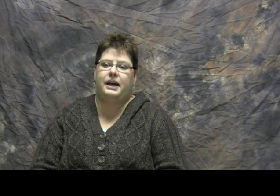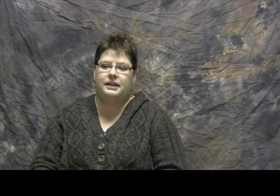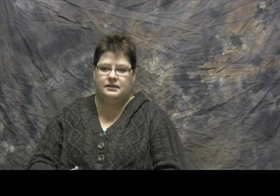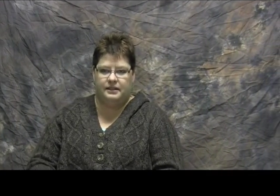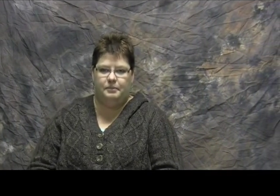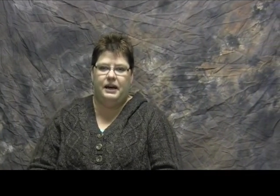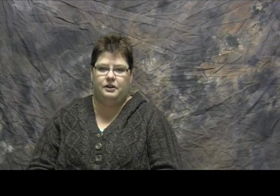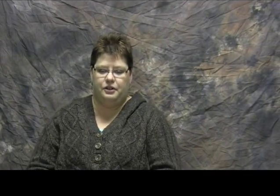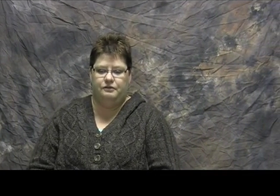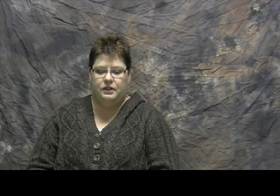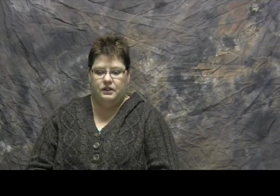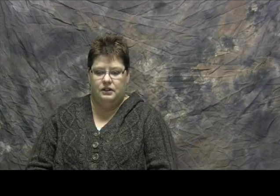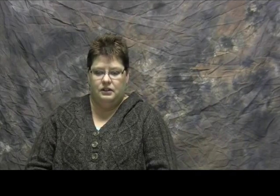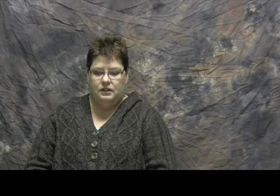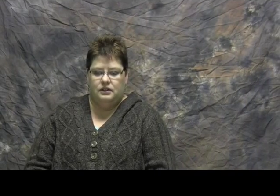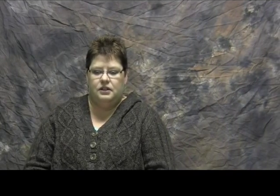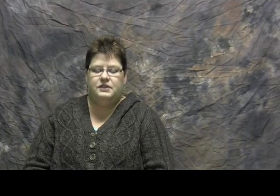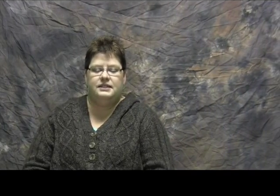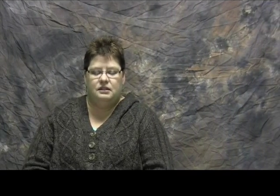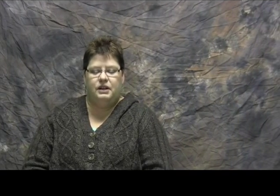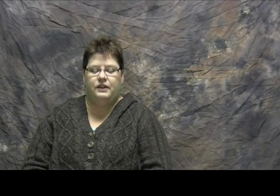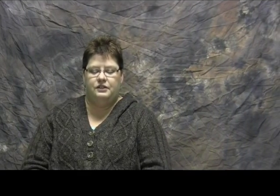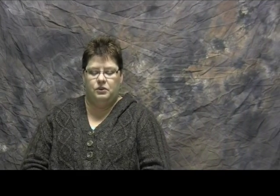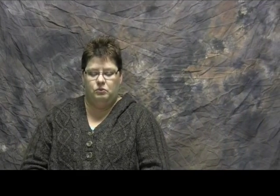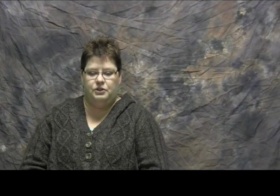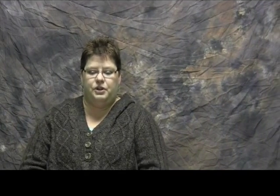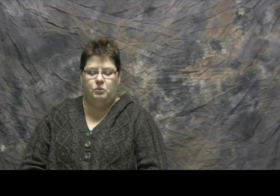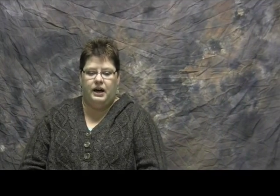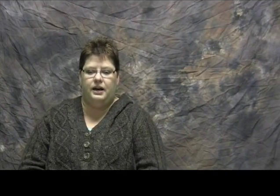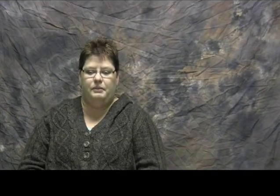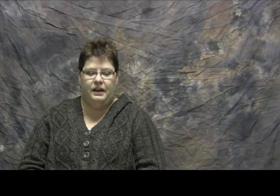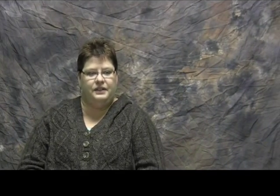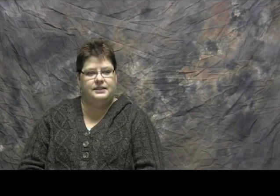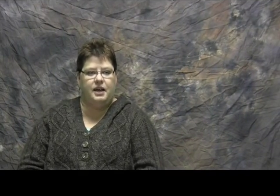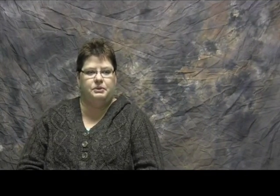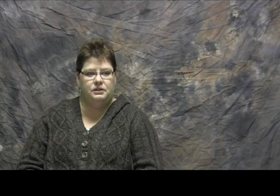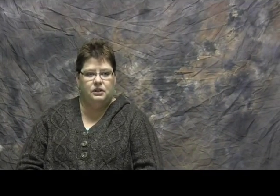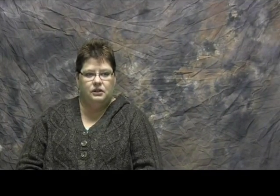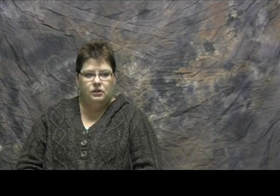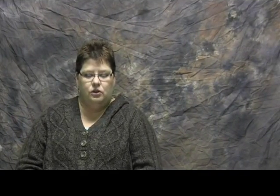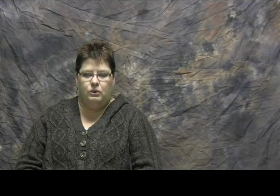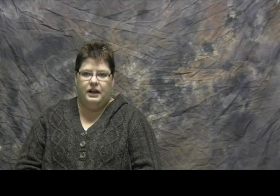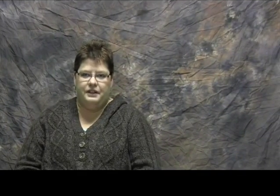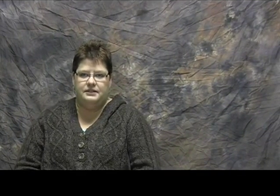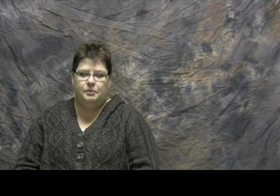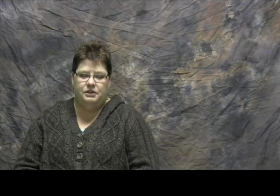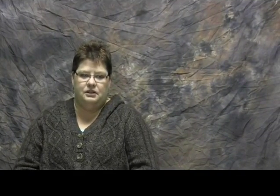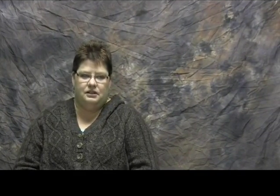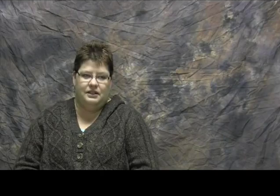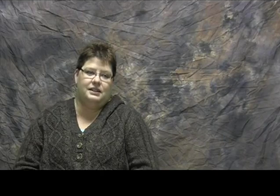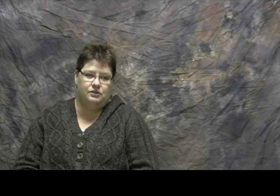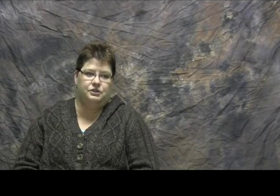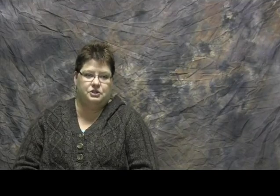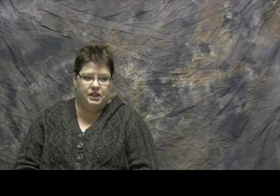back into that pattern of testing my faith and wondering why bad things happen or why things happen that I don't